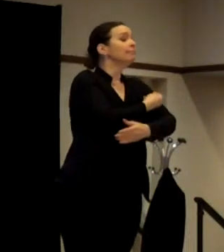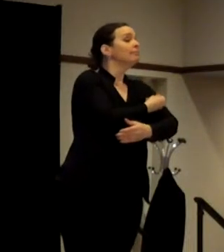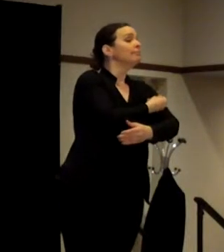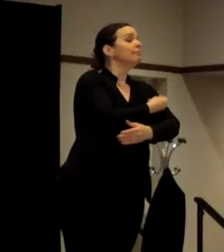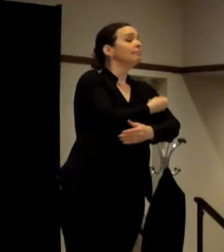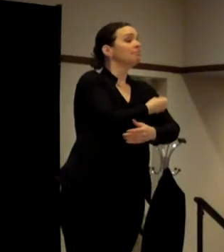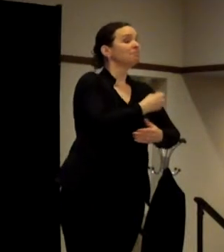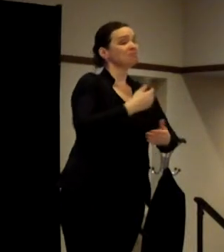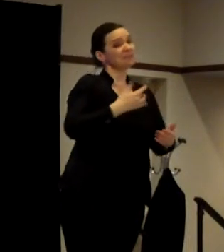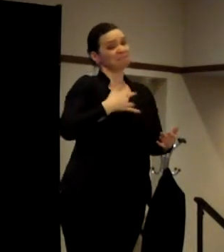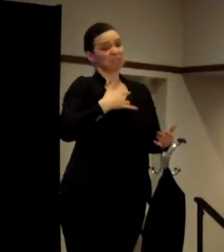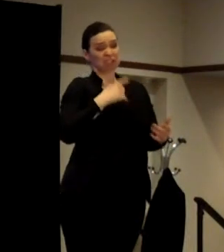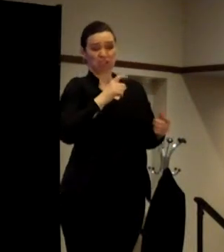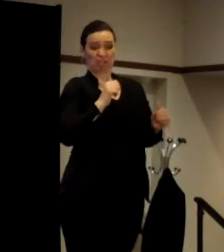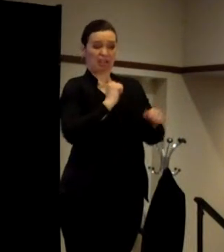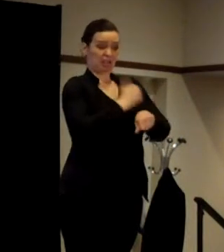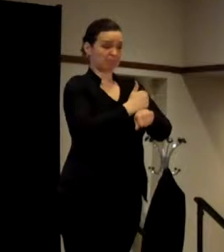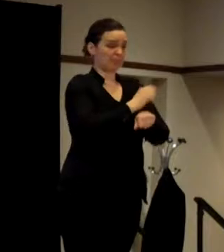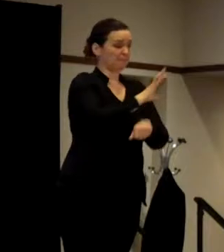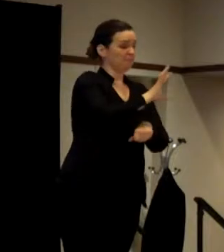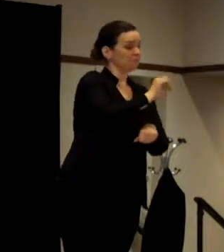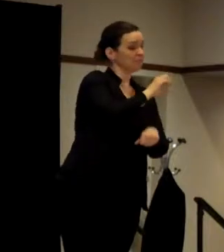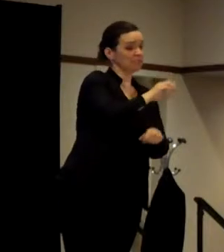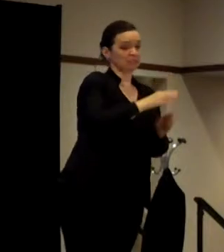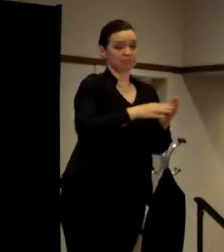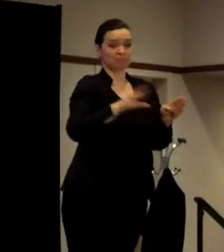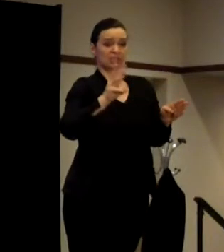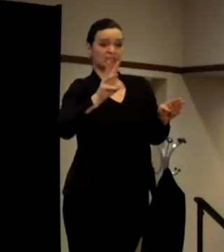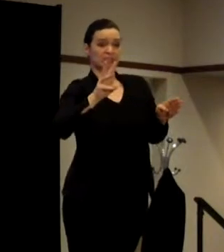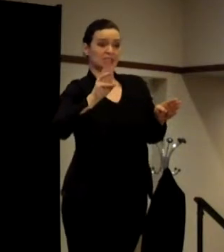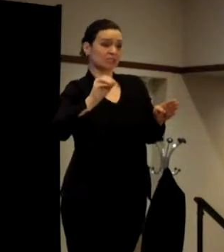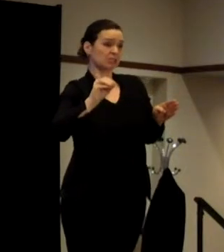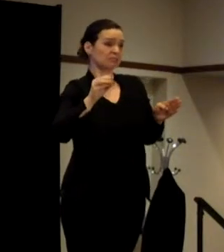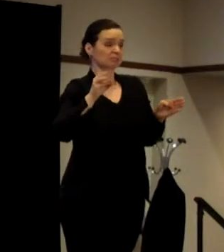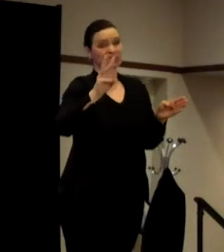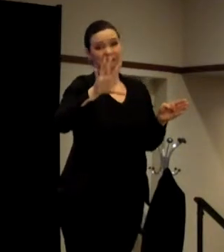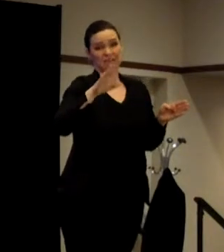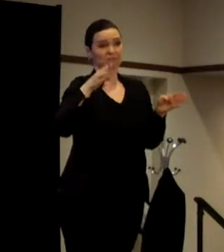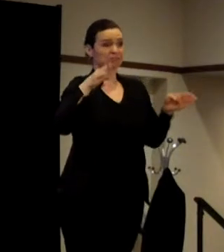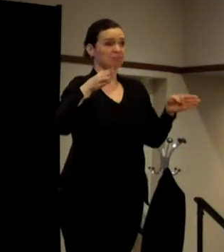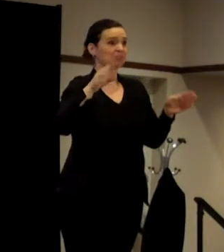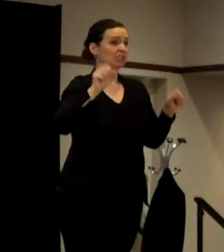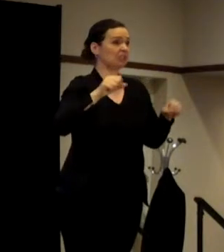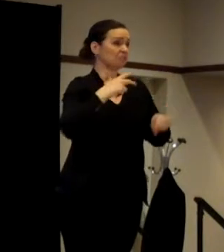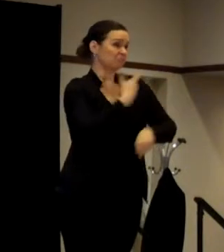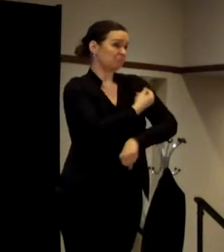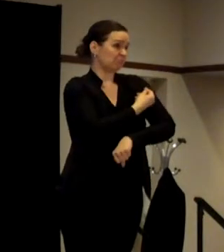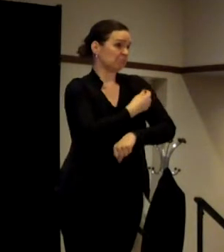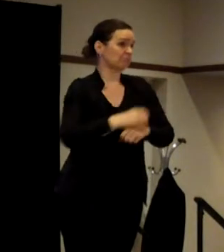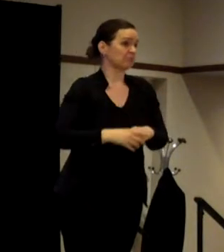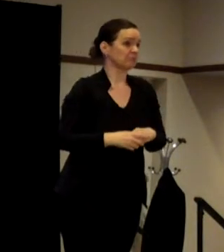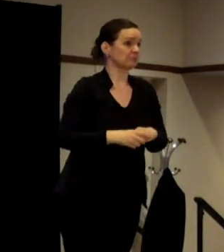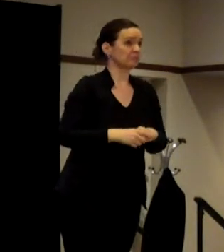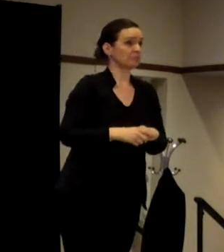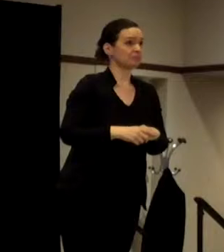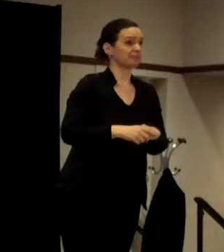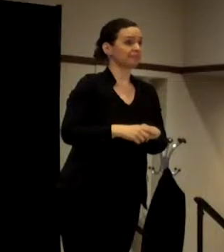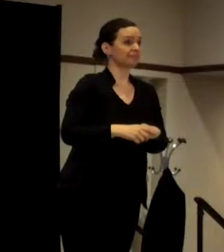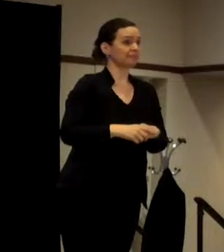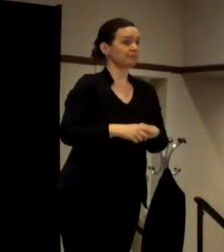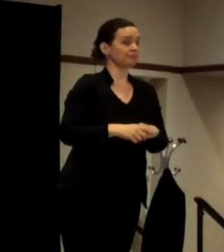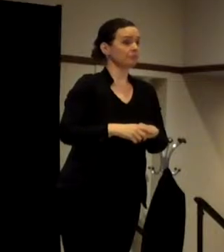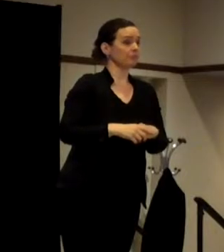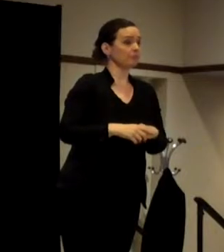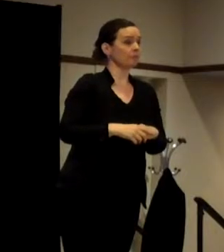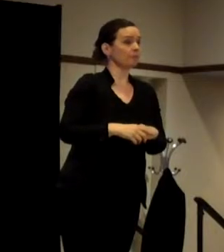there's certain segments of the economy that have been open throughout the pandemic that haven't been allowed to get vaccinated. I think